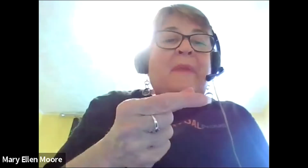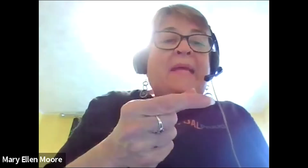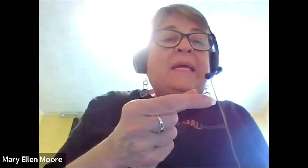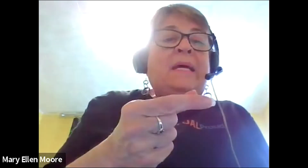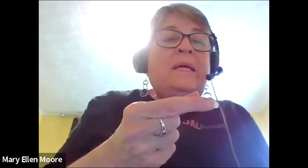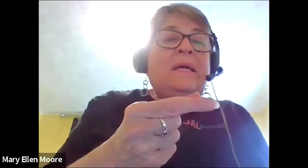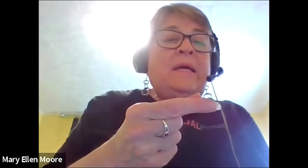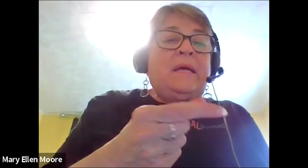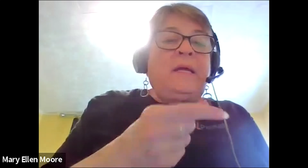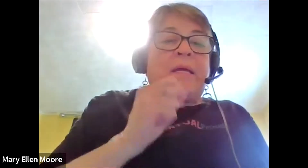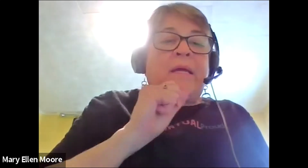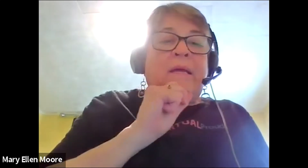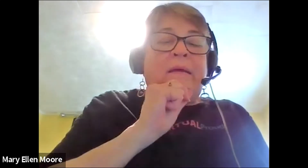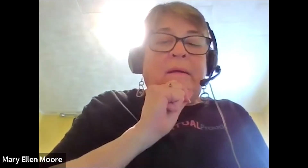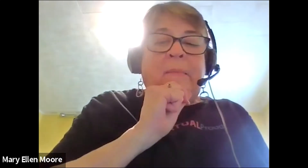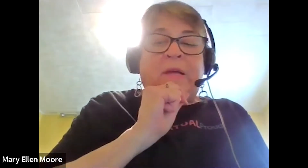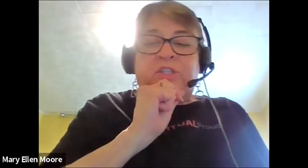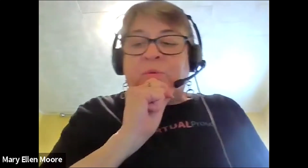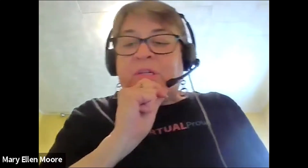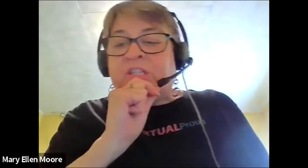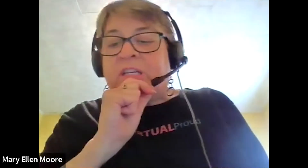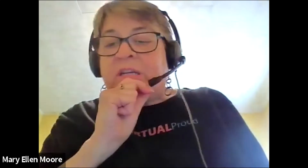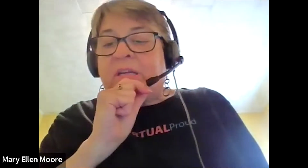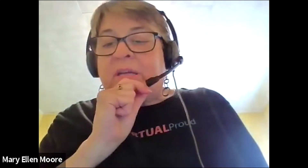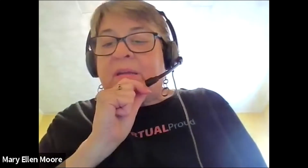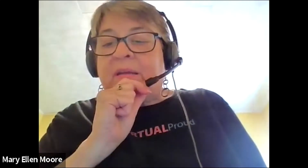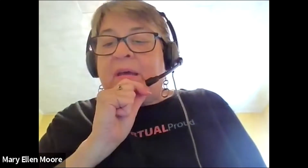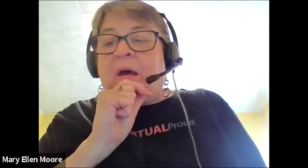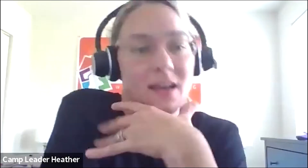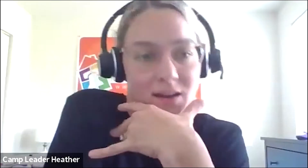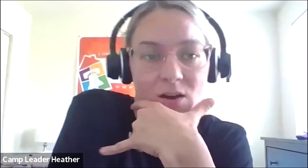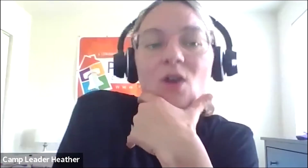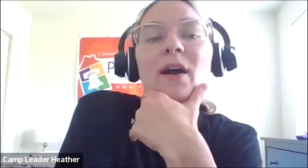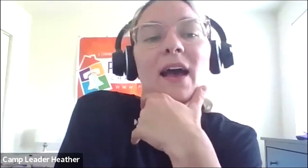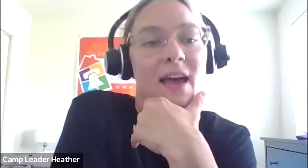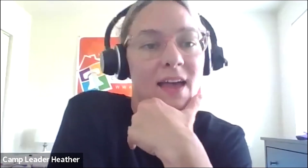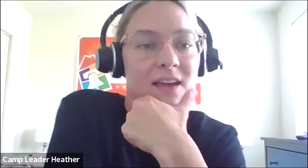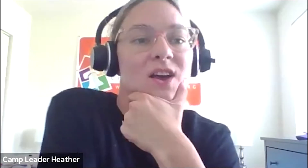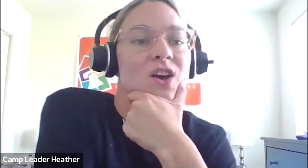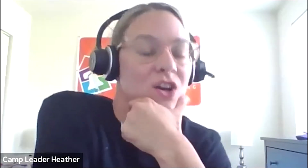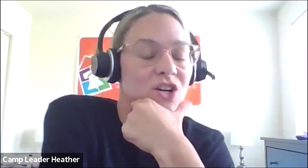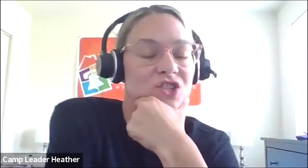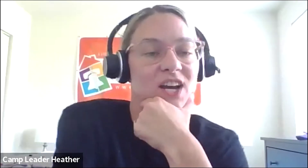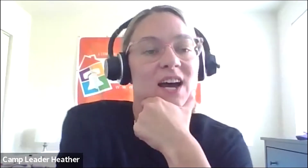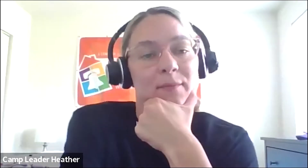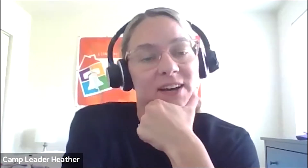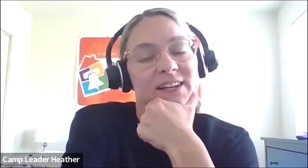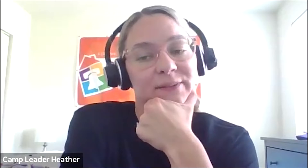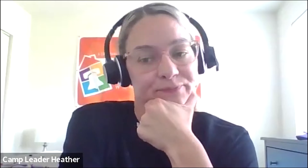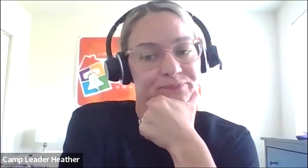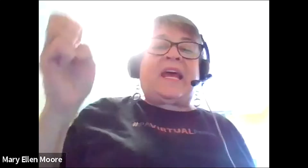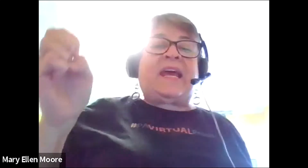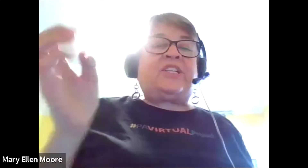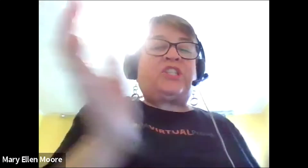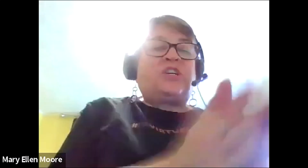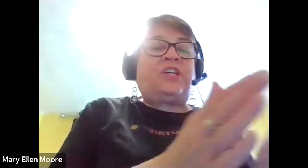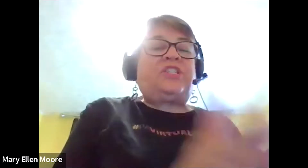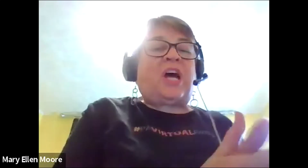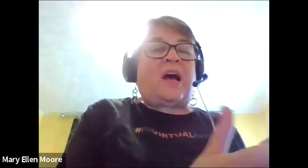Meg? I'm not sure what she. Megan. And Okay. Megan. So there Good was job, a G honey. and an H. Good job.